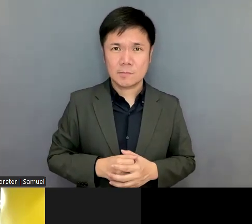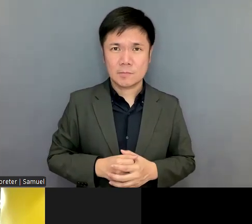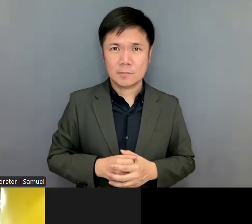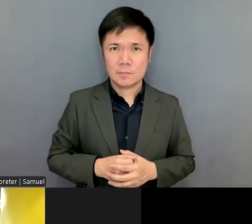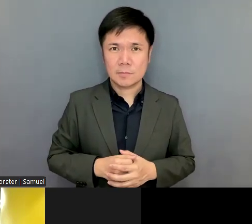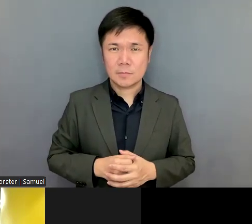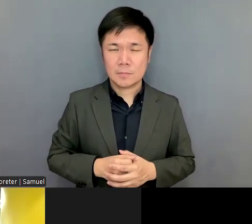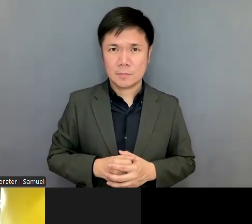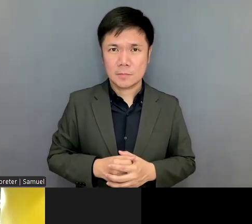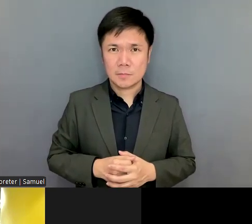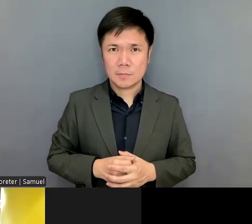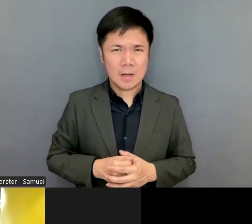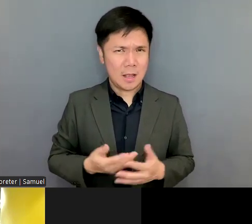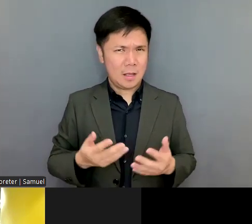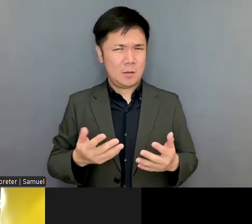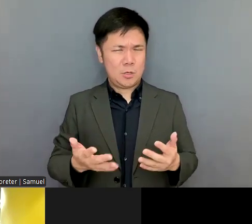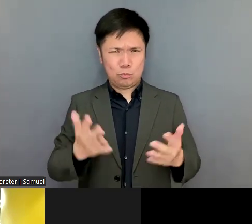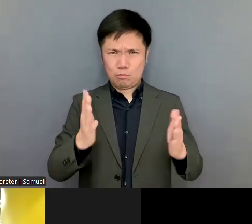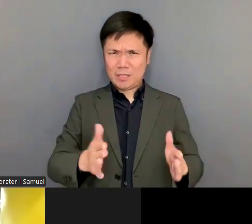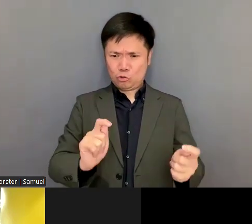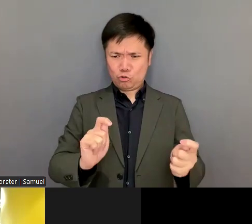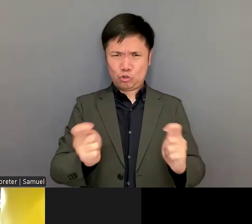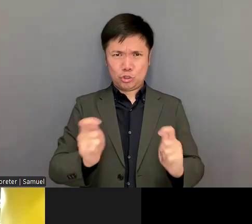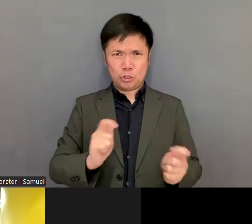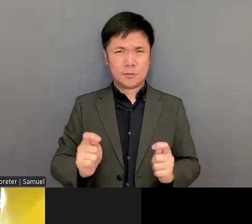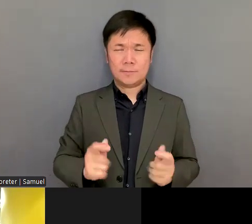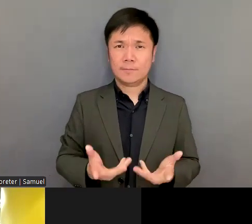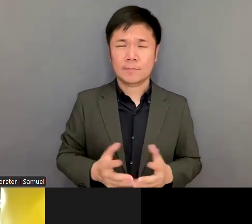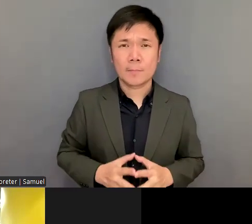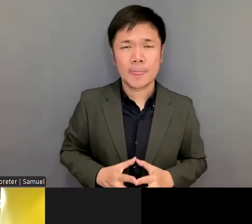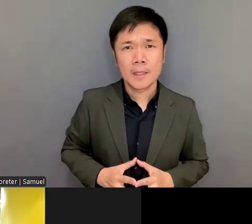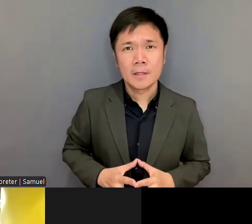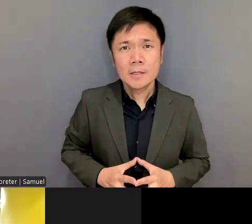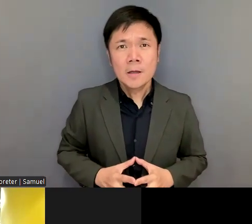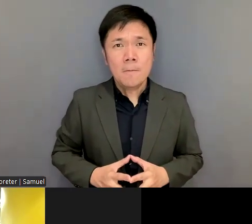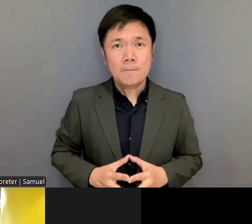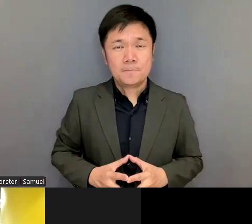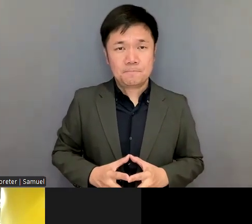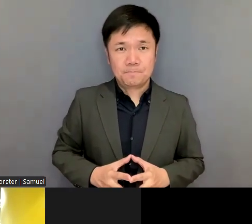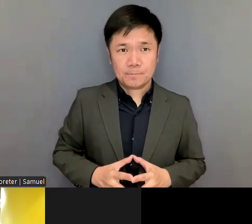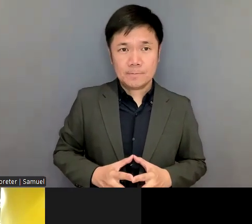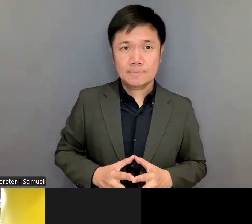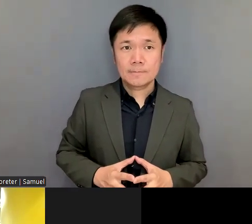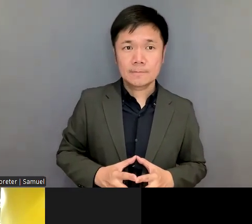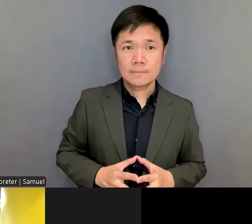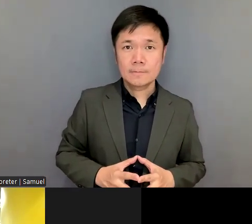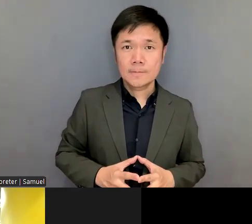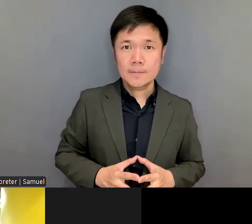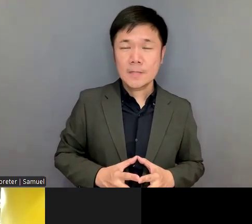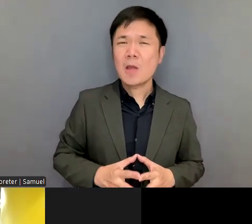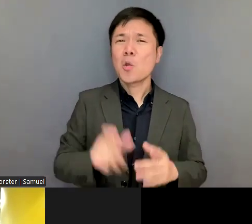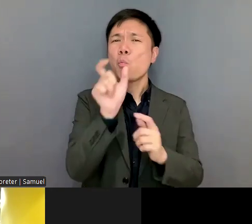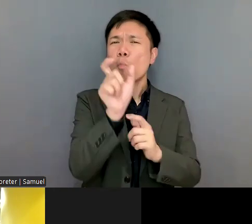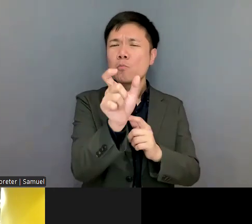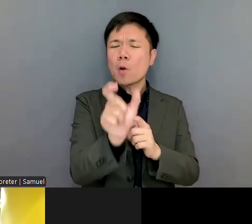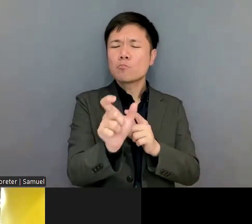que no revise pareciera que no son agraviantes, what pero que finalmente what son is the términos que terminology, inducen a la esterilización. O sea, es because decir,